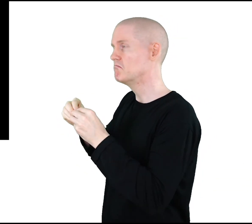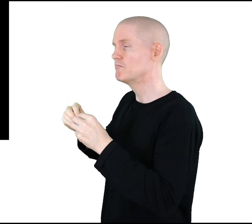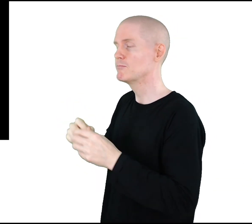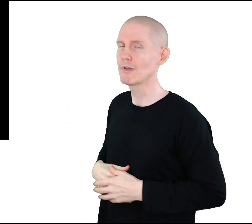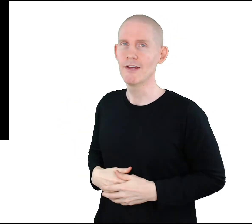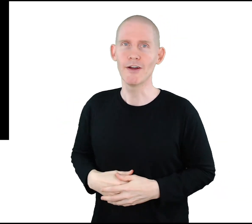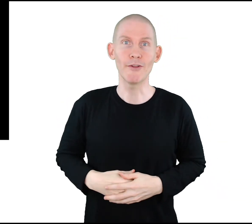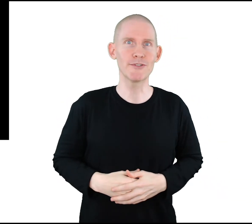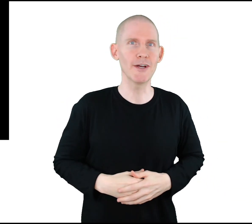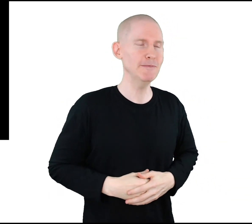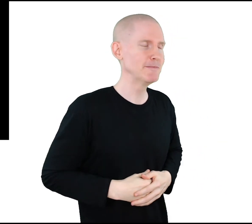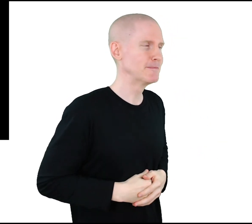Other side.